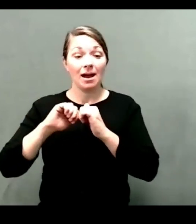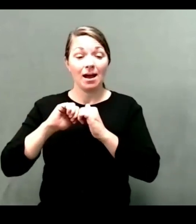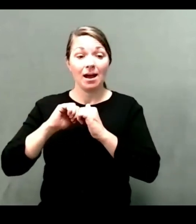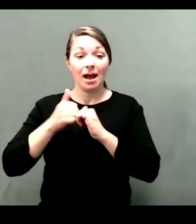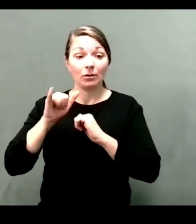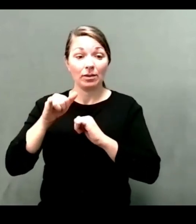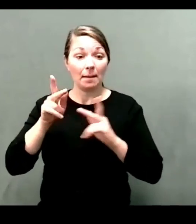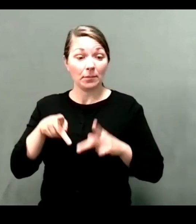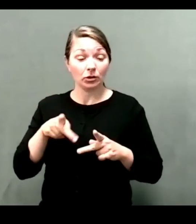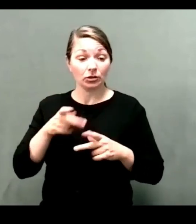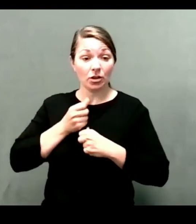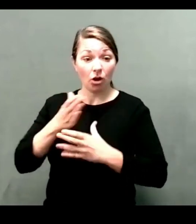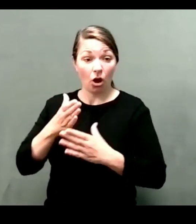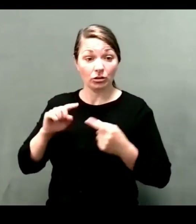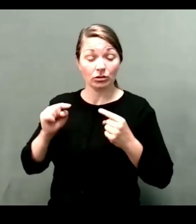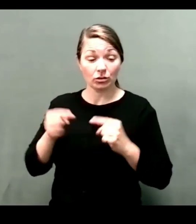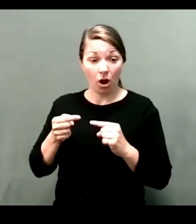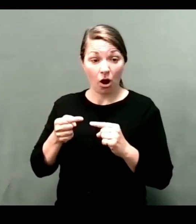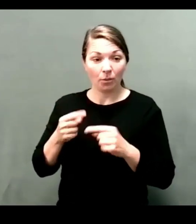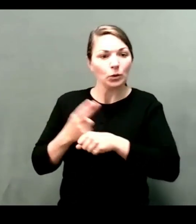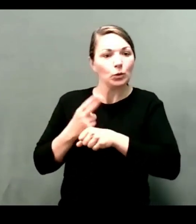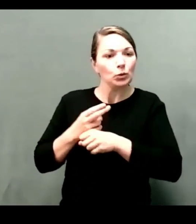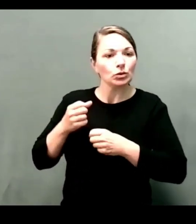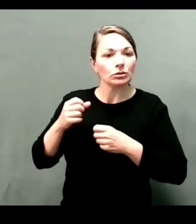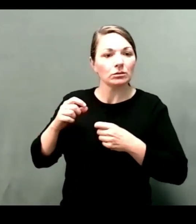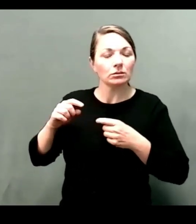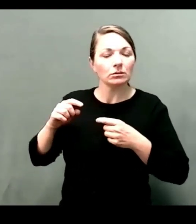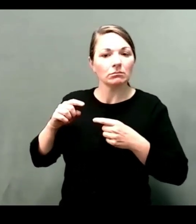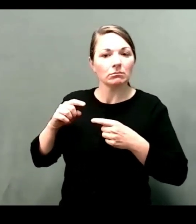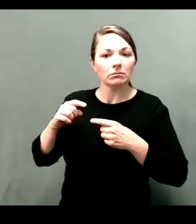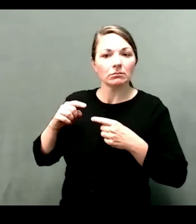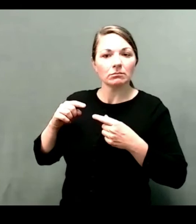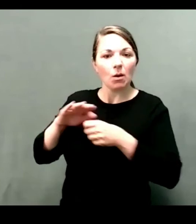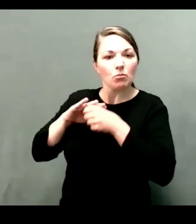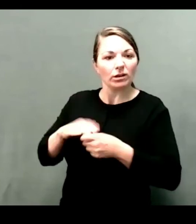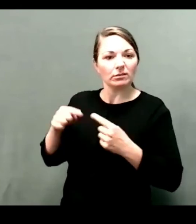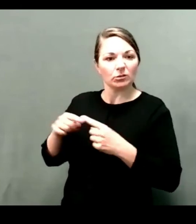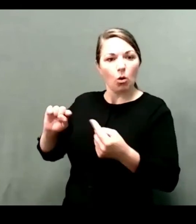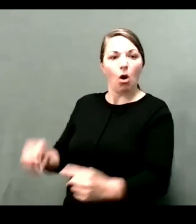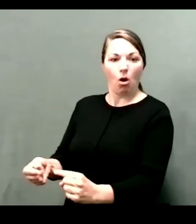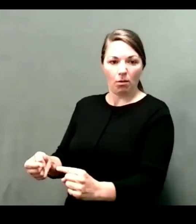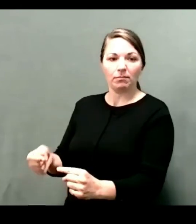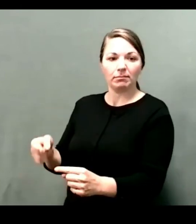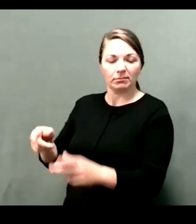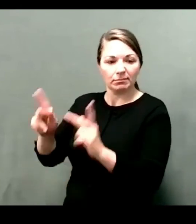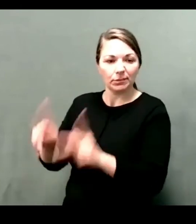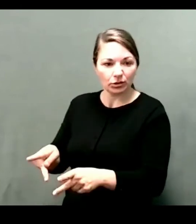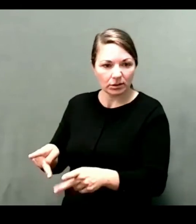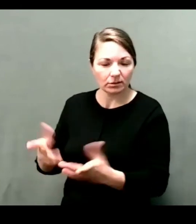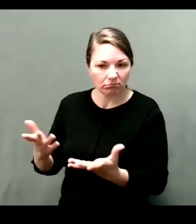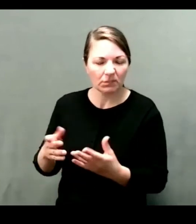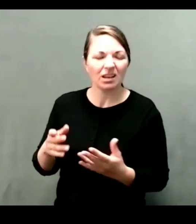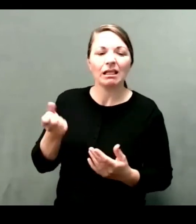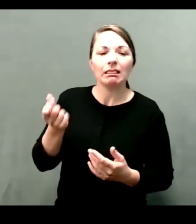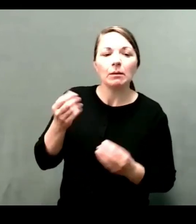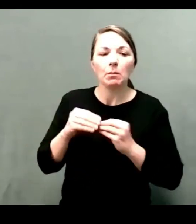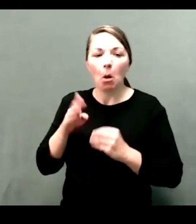to harm your patient or your client? So this here is a little more straightforward, right? This is things like,